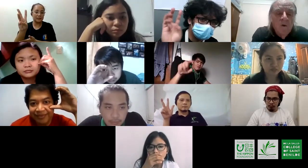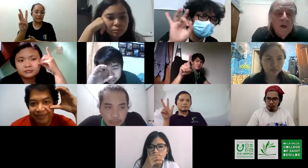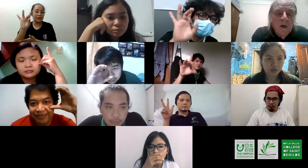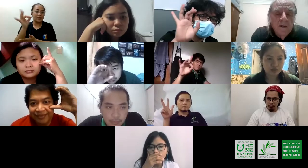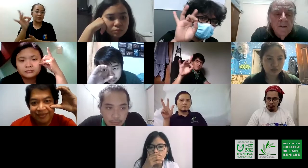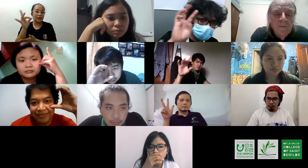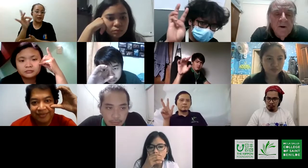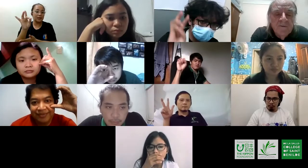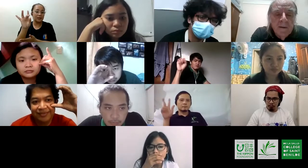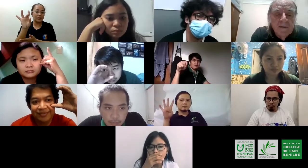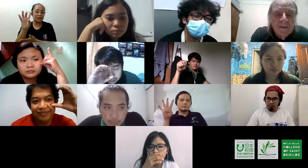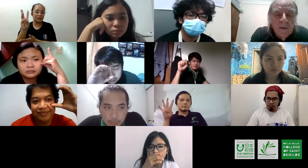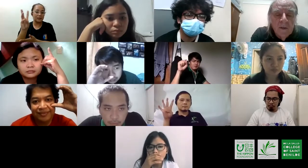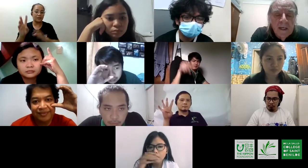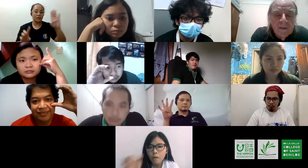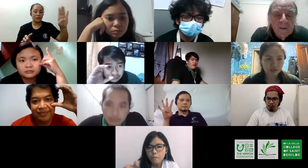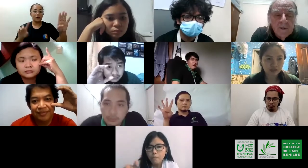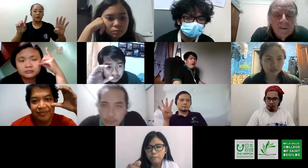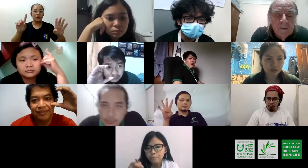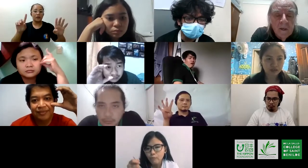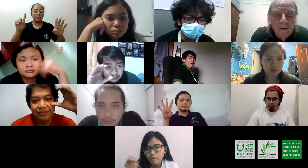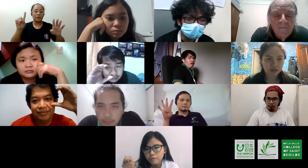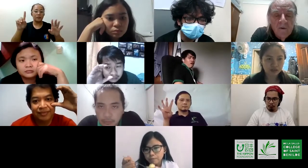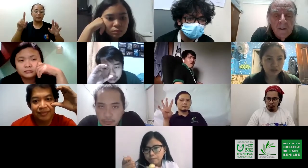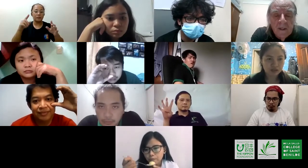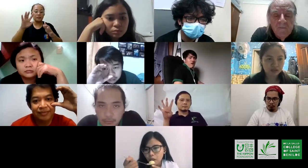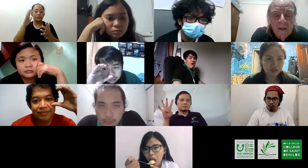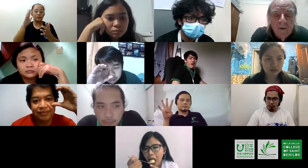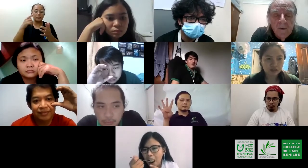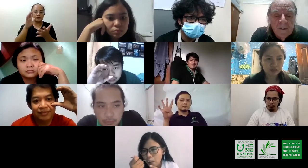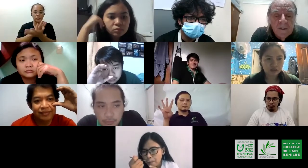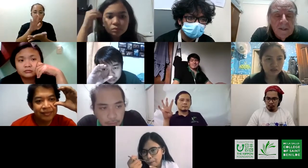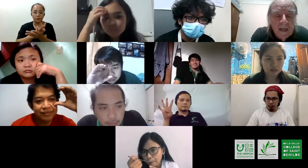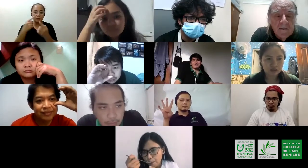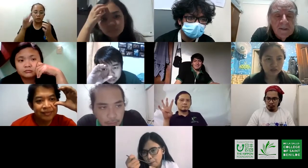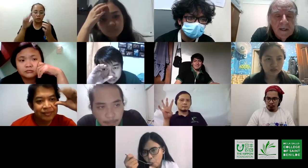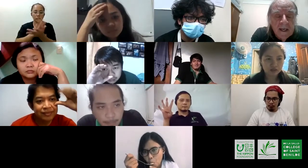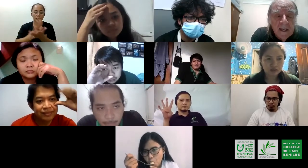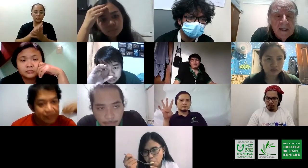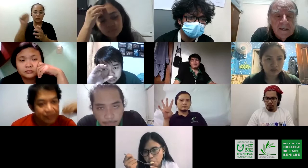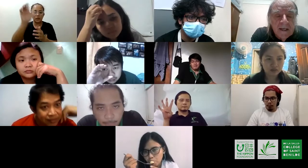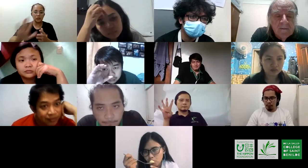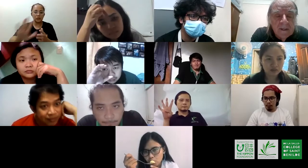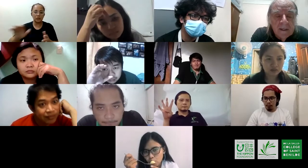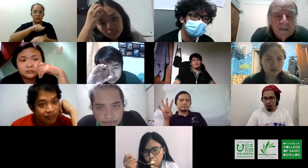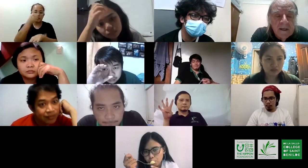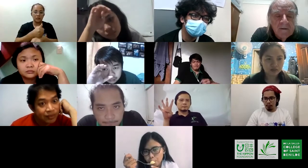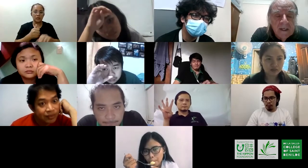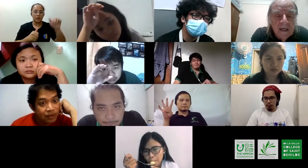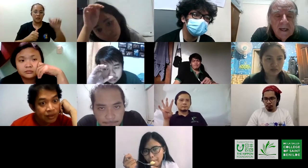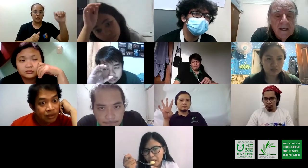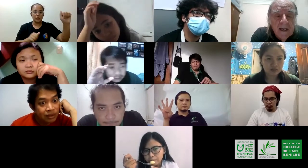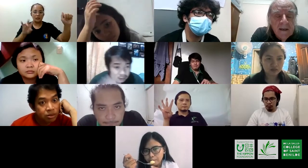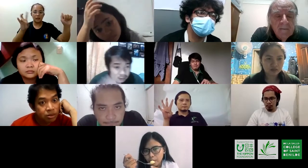Four, the first public school in Asia was for deaf people was established in A, 1778,